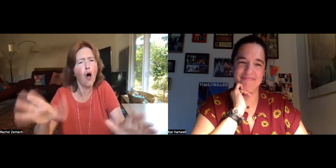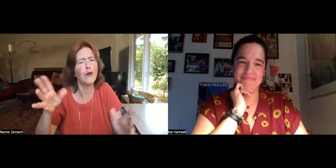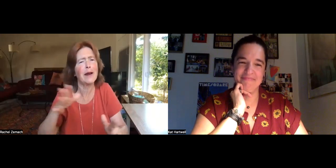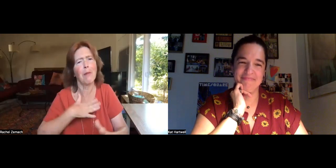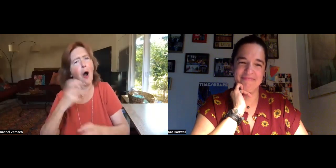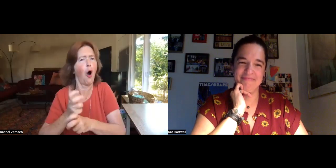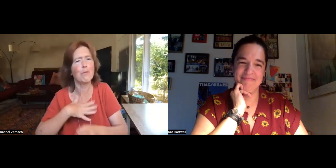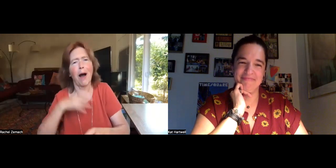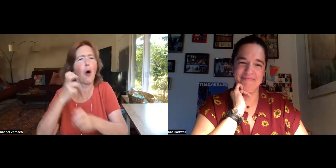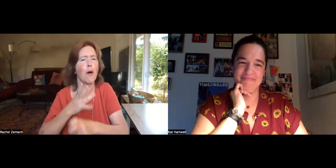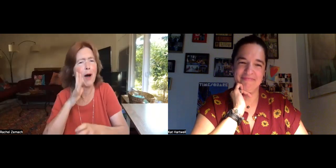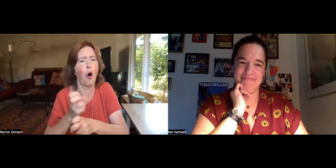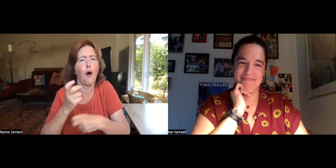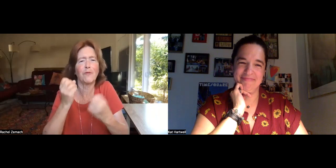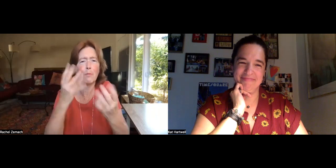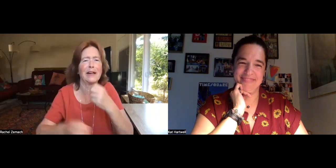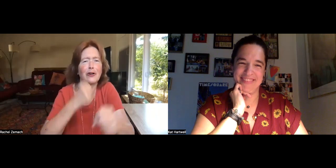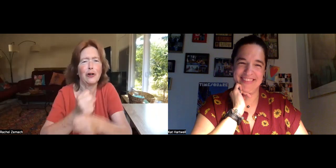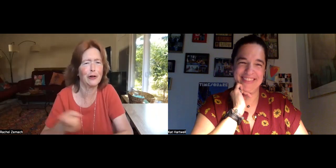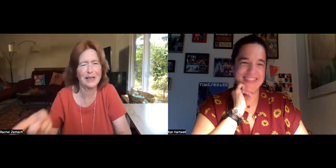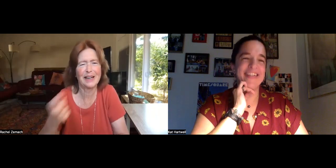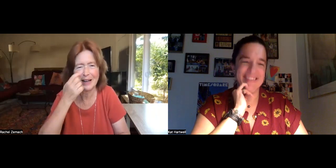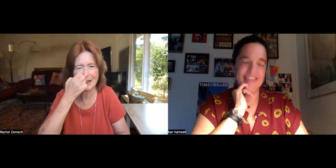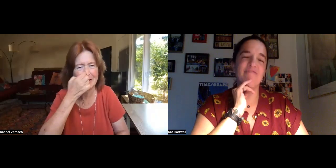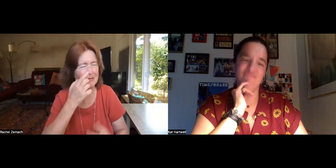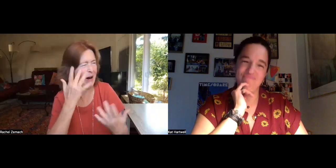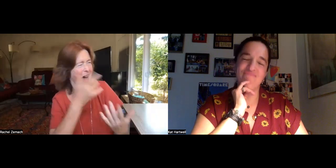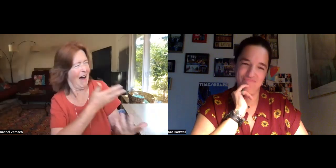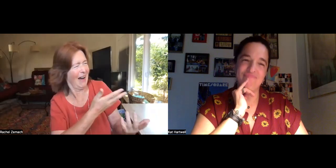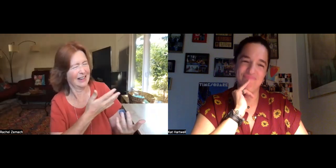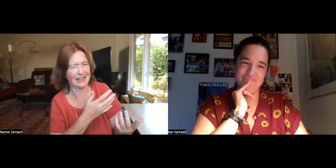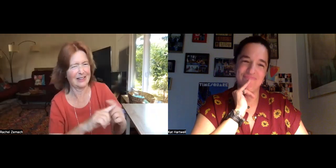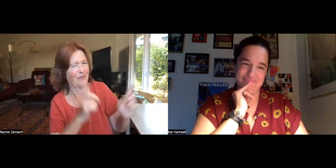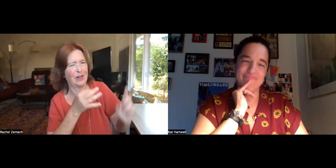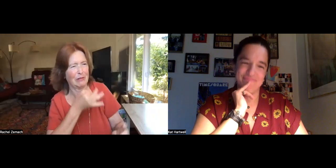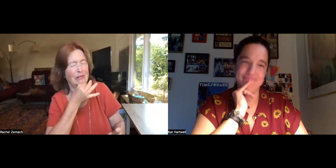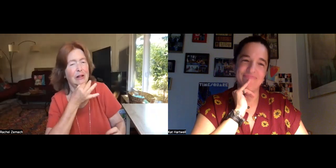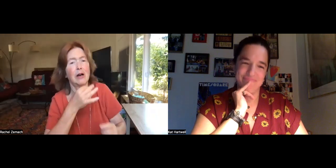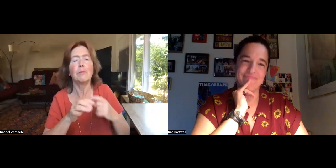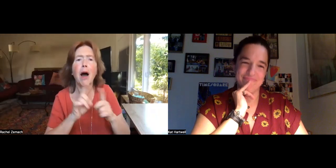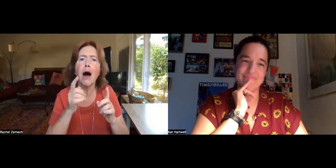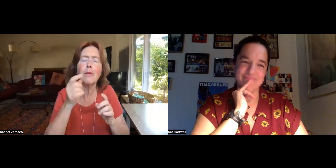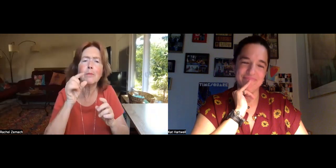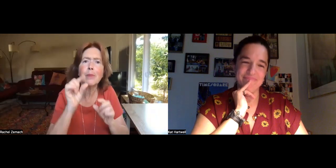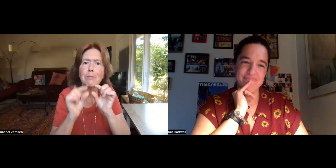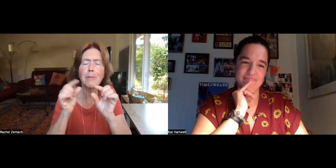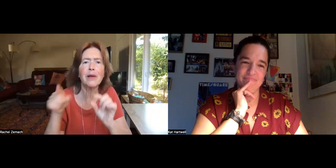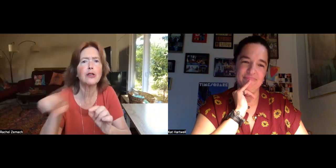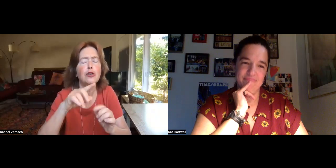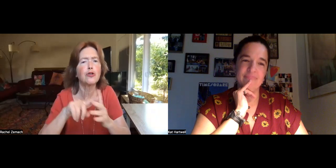I'll rent my heart, my heart, my heart for many years. Why? Different. Bit by bit,